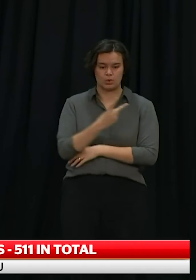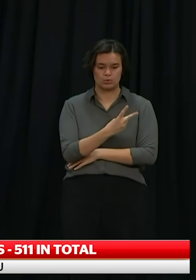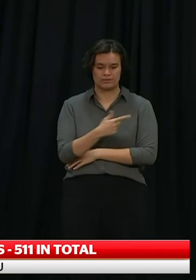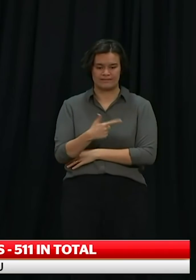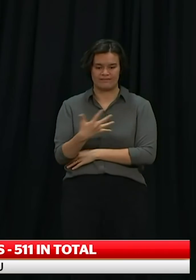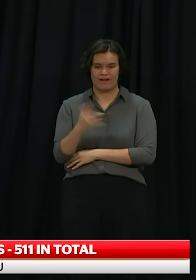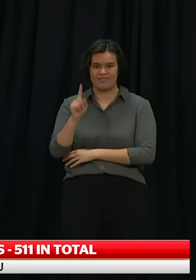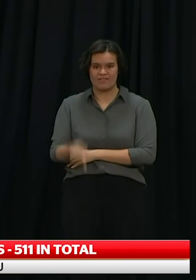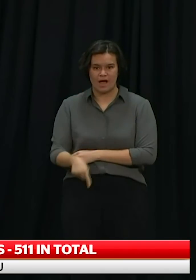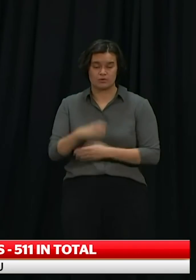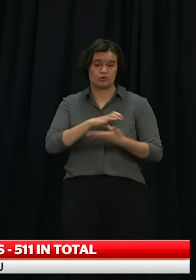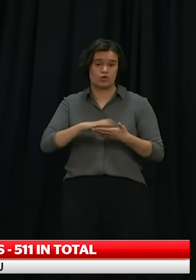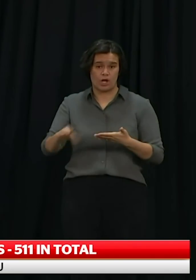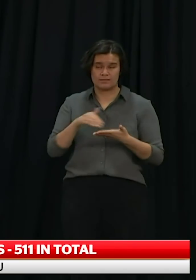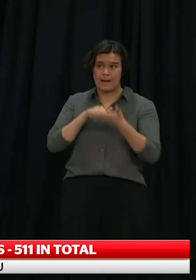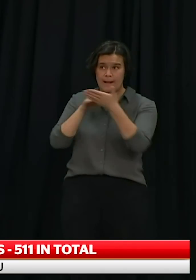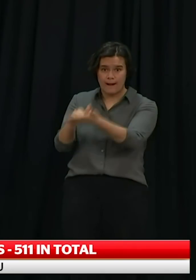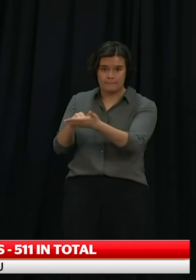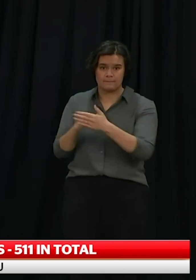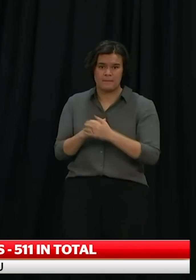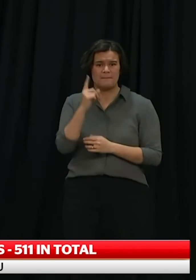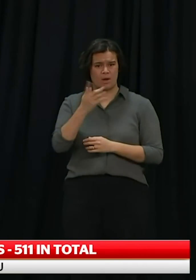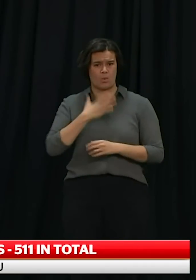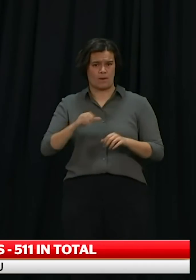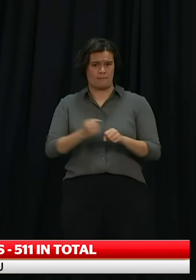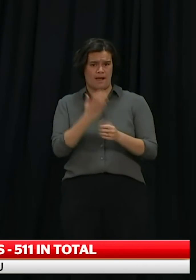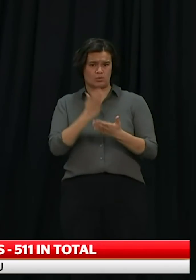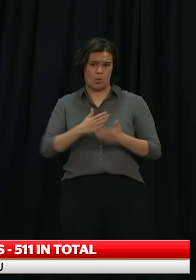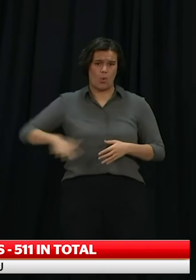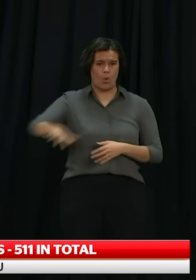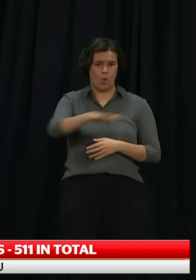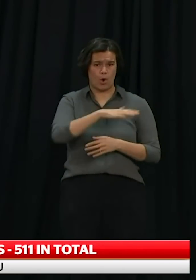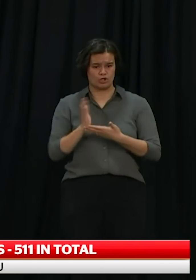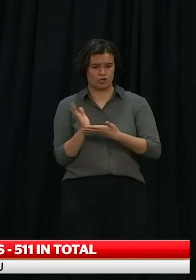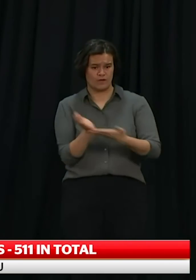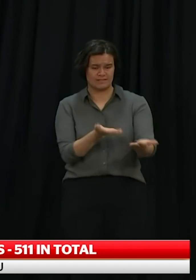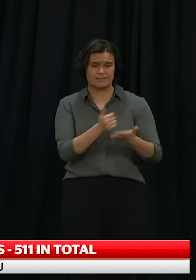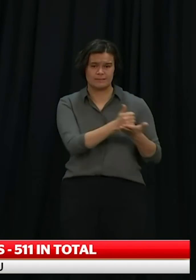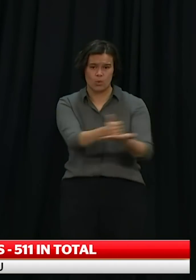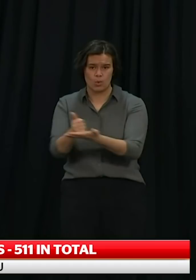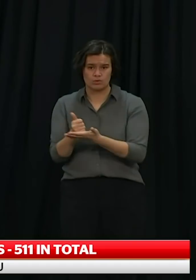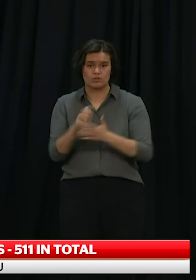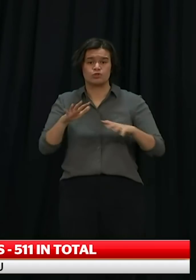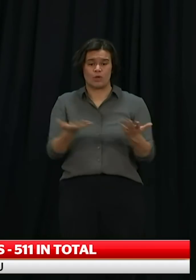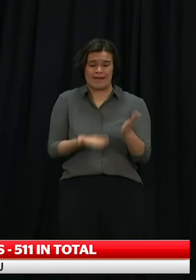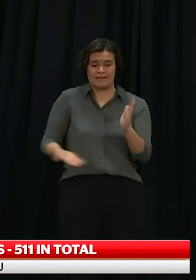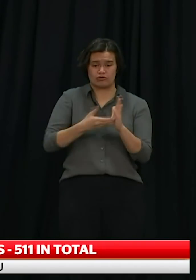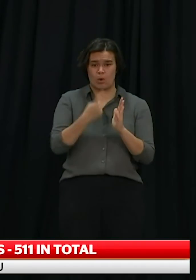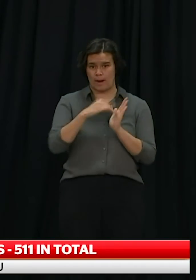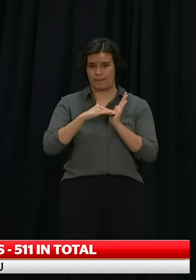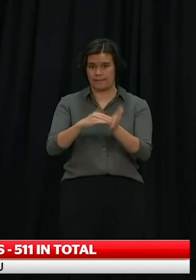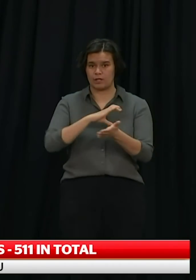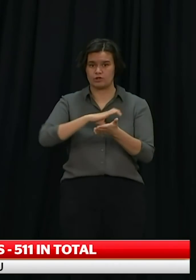they usually receive. But we want to make sure all of our services in this area are well supported. So we'll be providing an additional $1